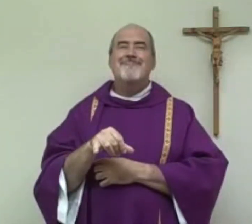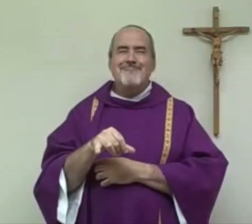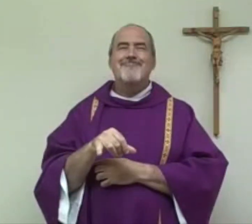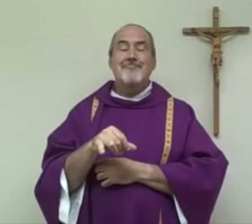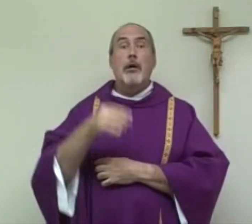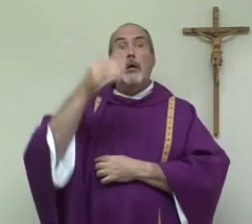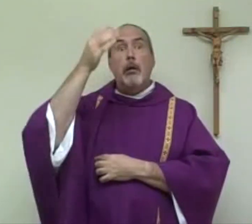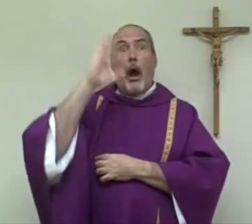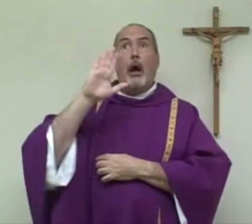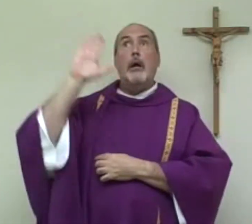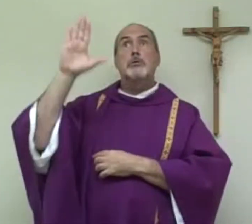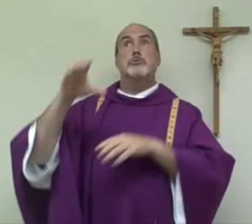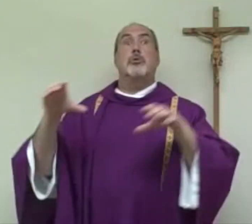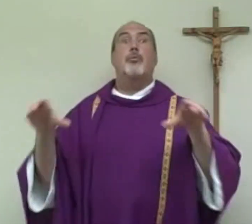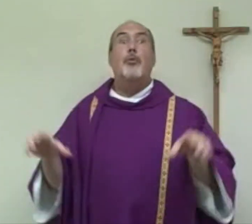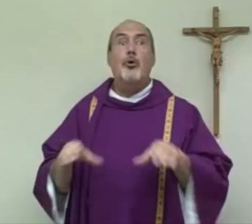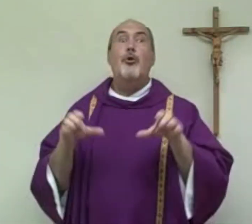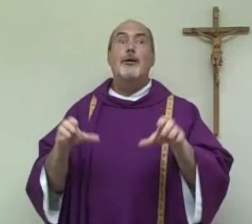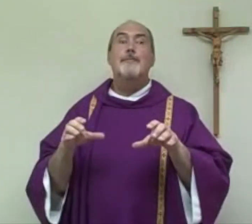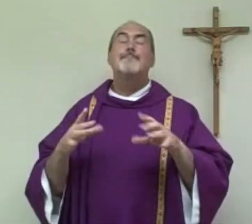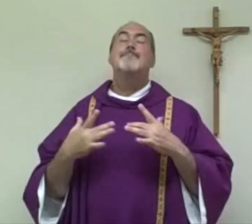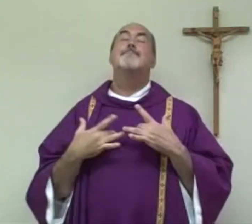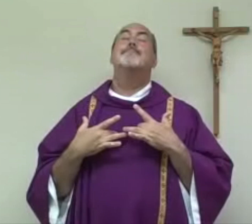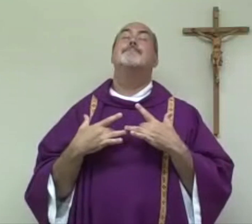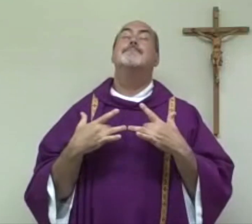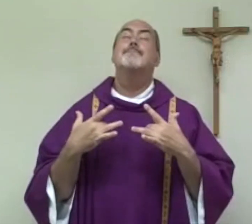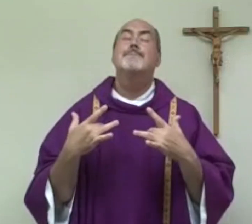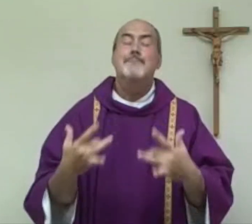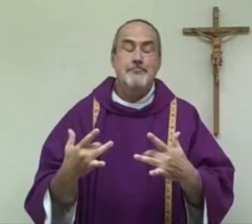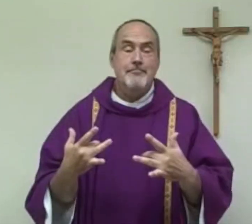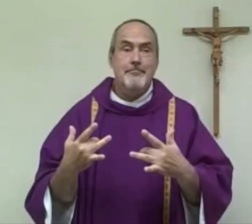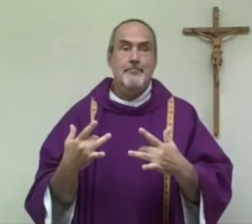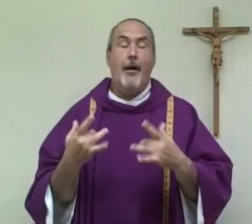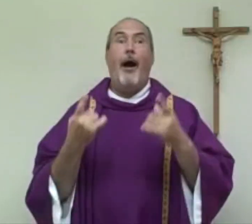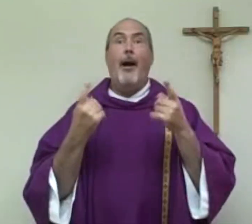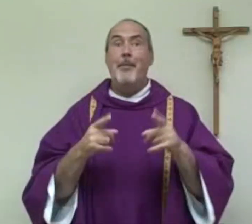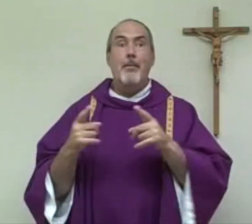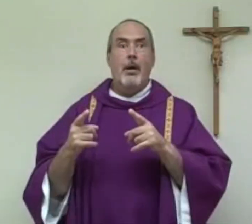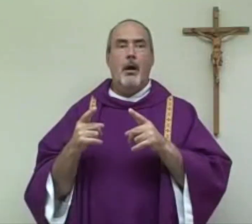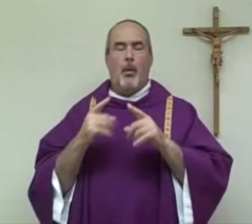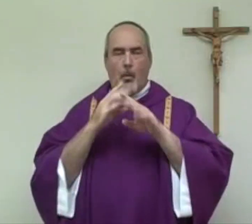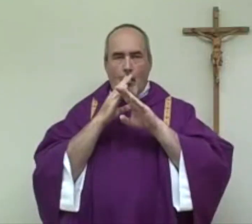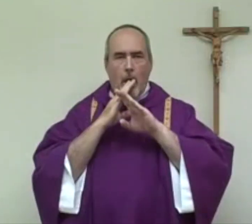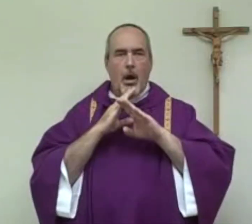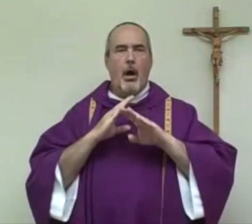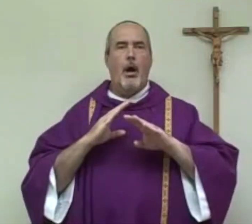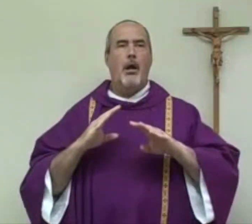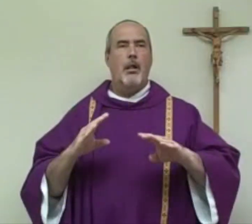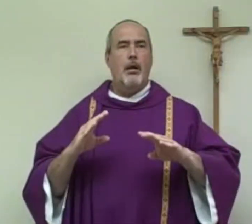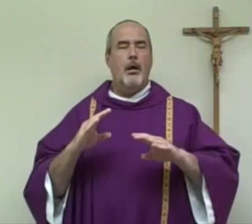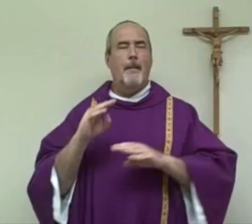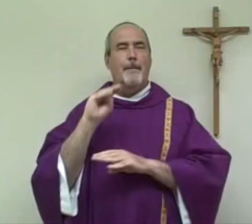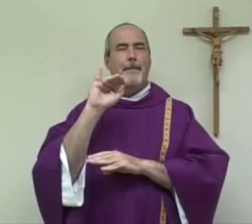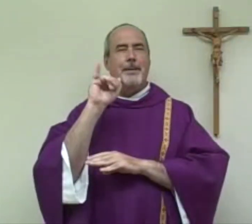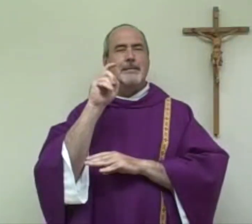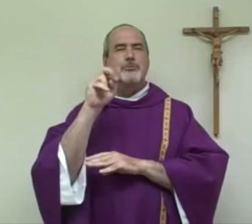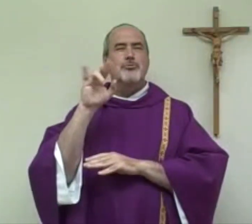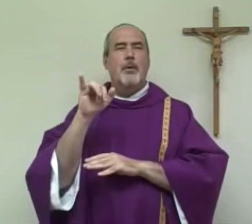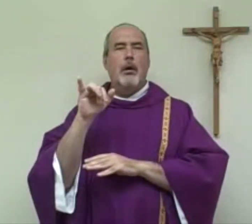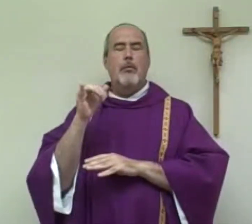I realize that God, when He works through people, tends to do it in a